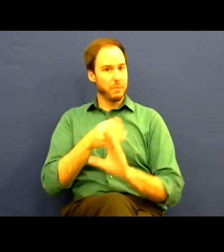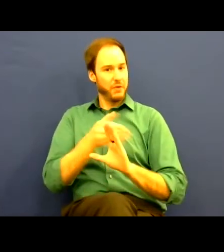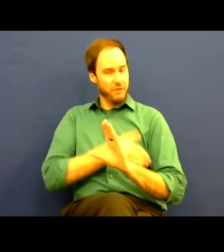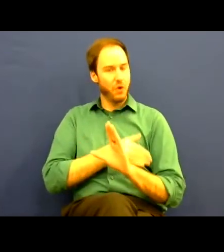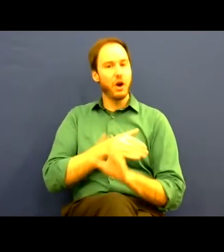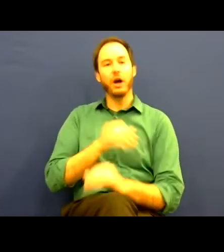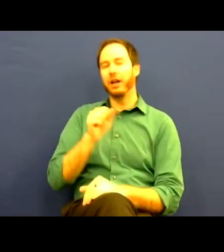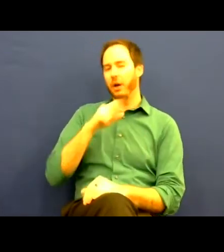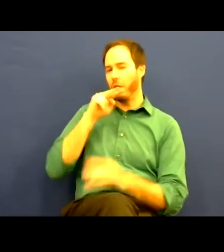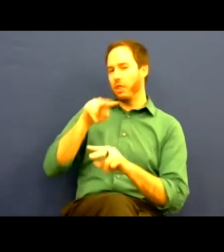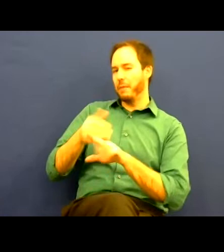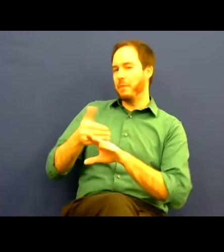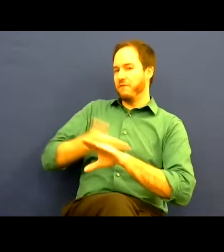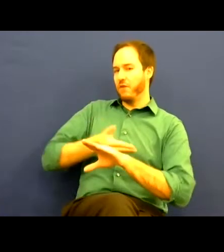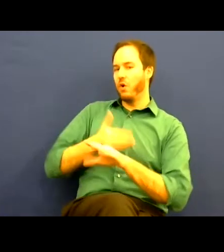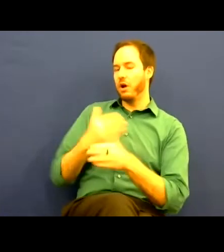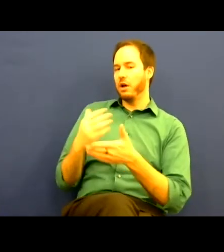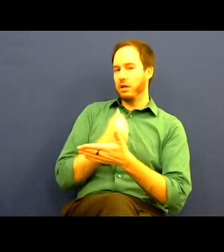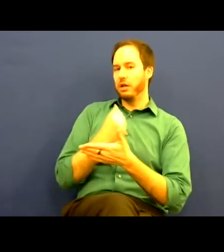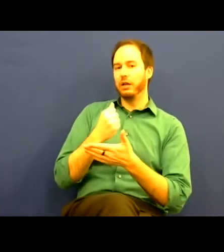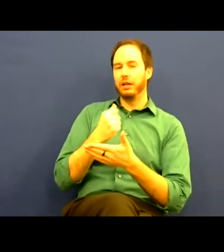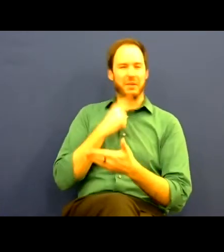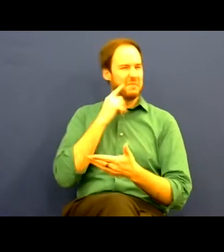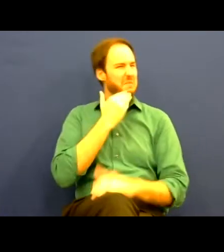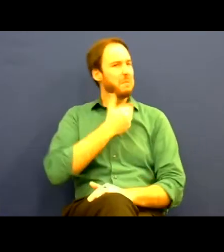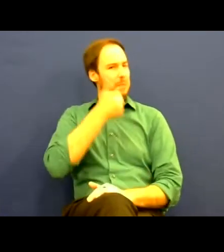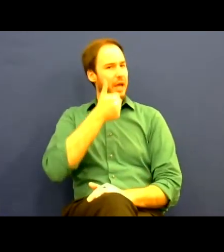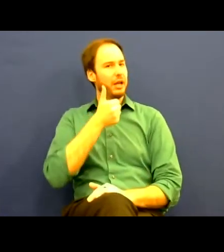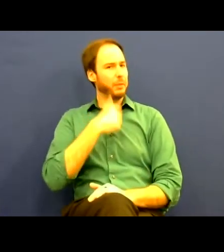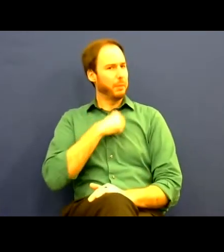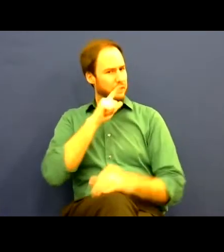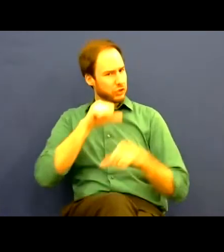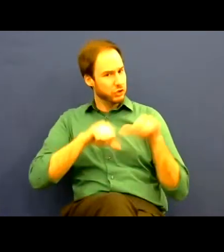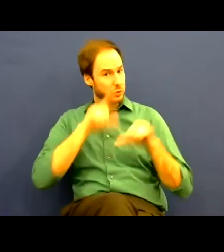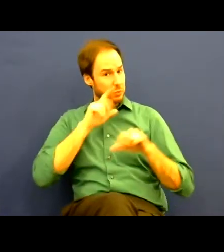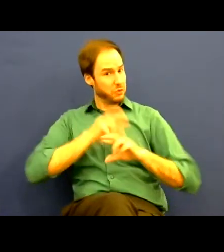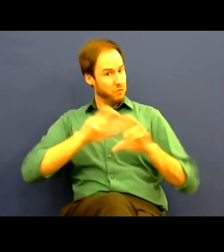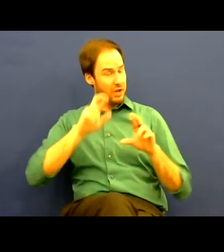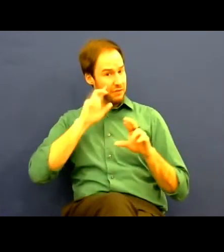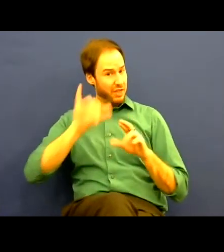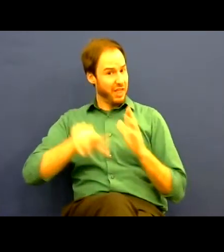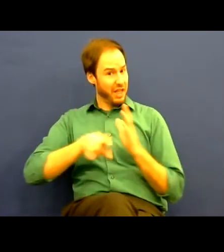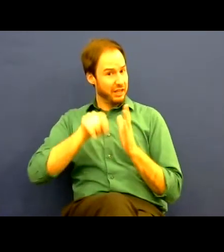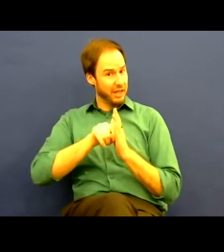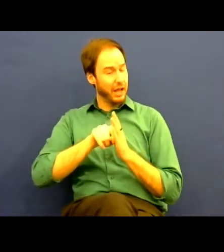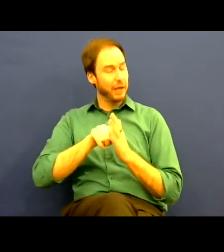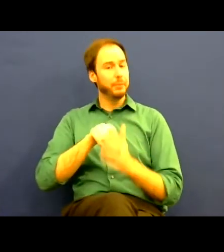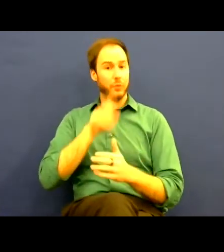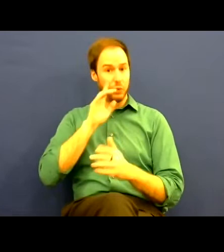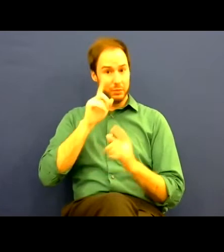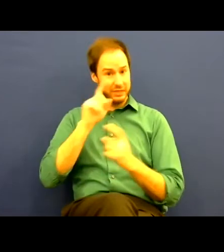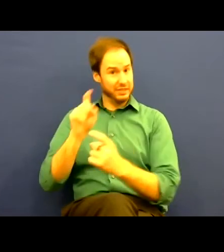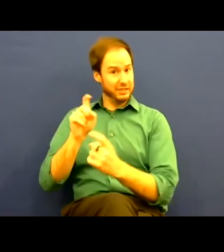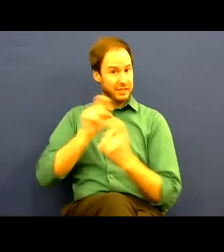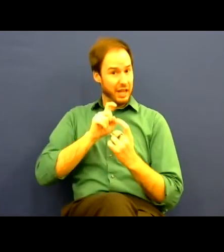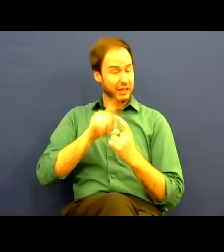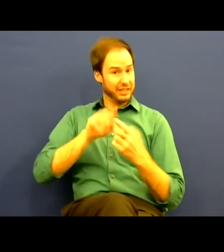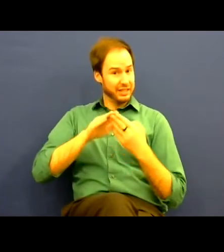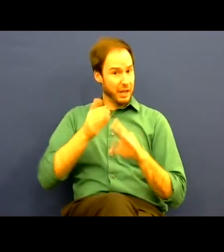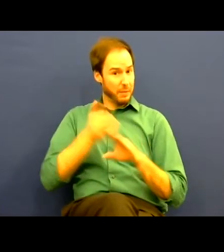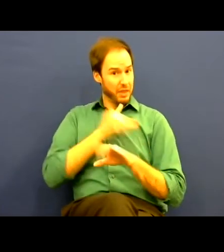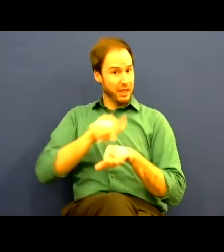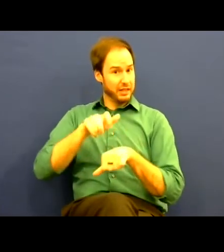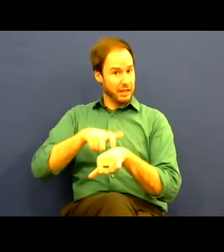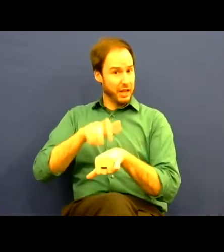might. right, be that would be better. better. Yeah, But, agreed. but I'm not sure they'll be ready for it at that point. Will it be dedicated to the town by that